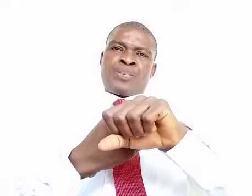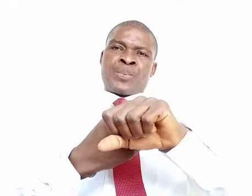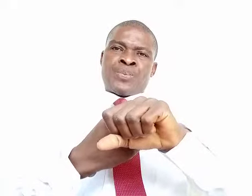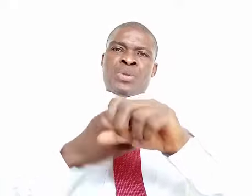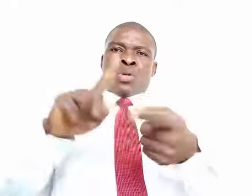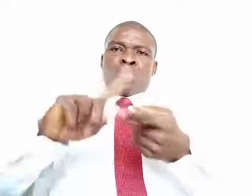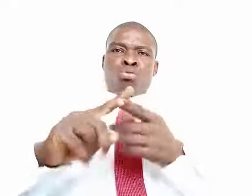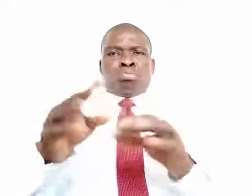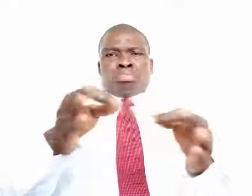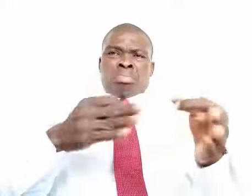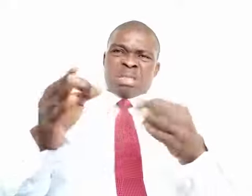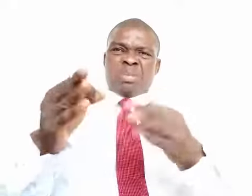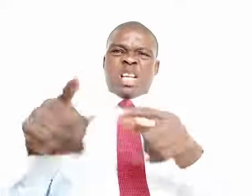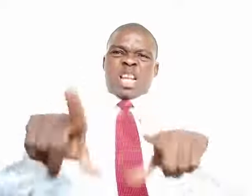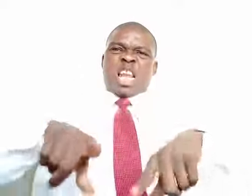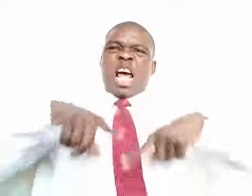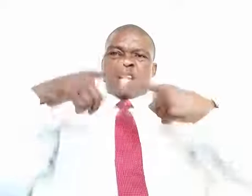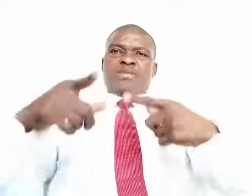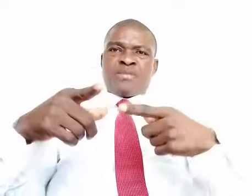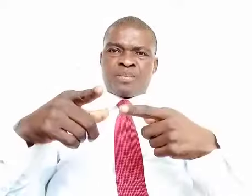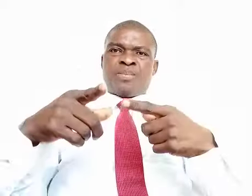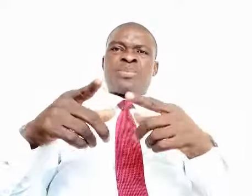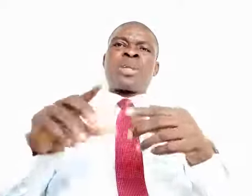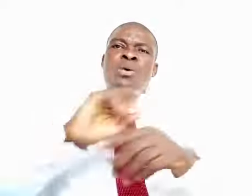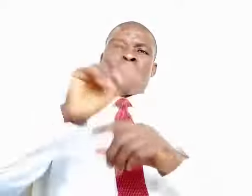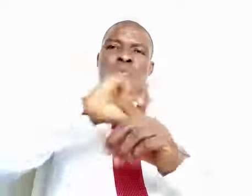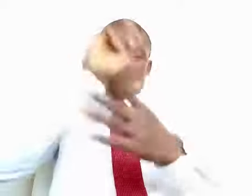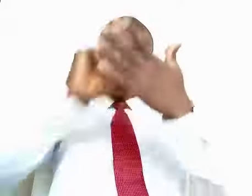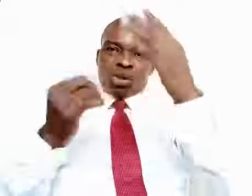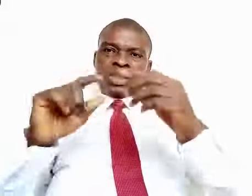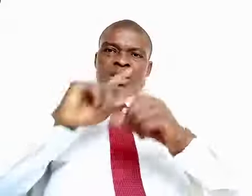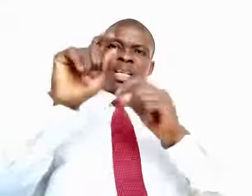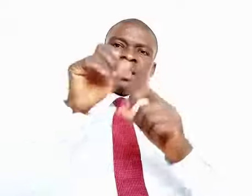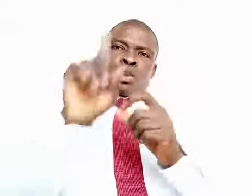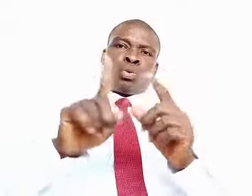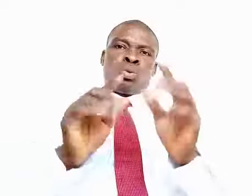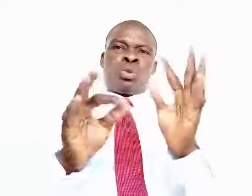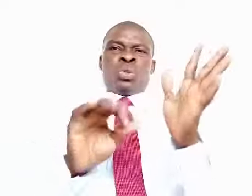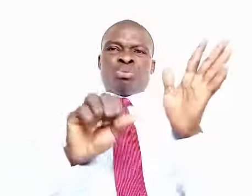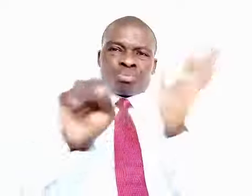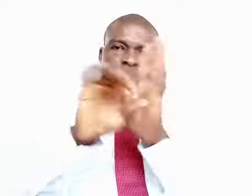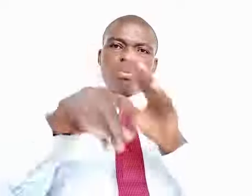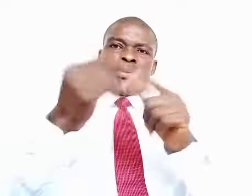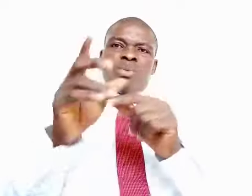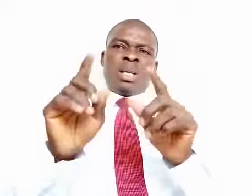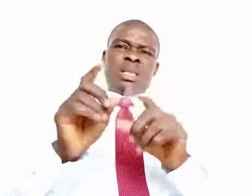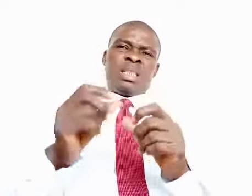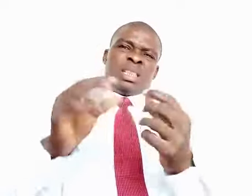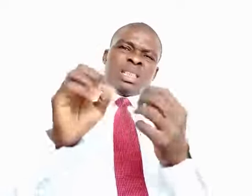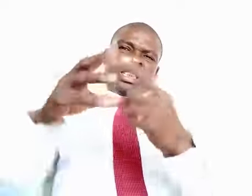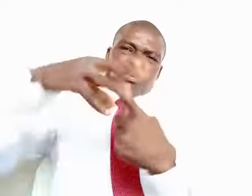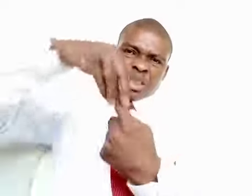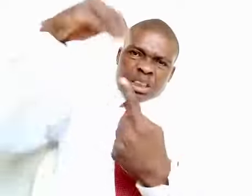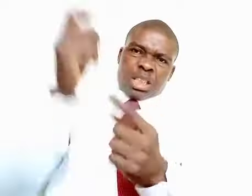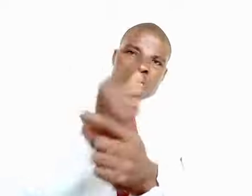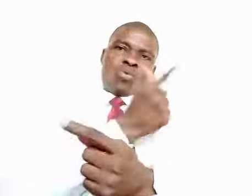or define life. What scientists do is to describe the special qualities or properties that living